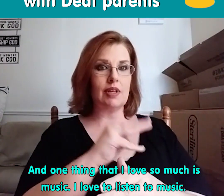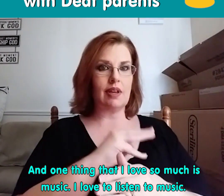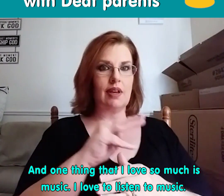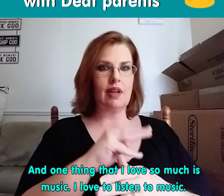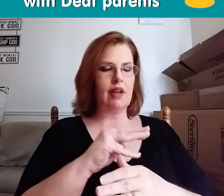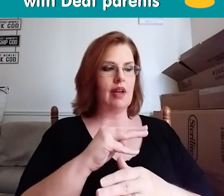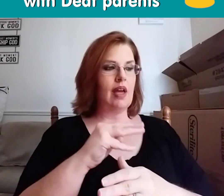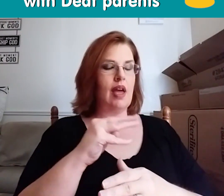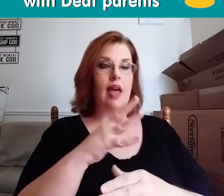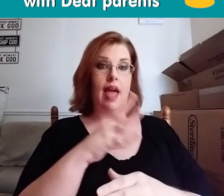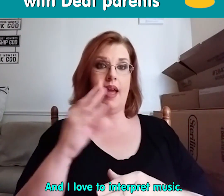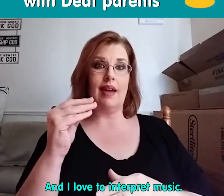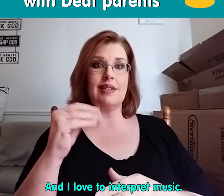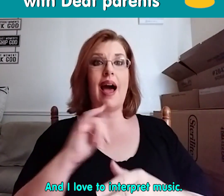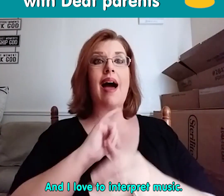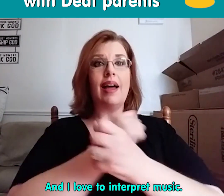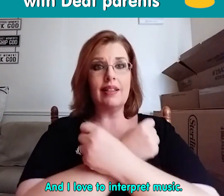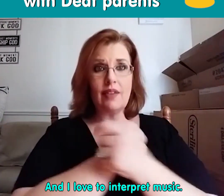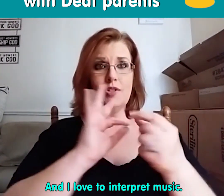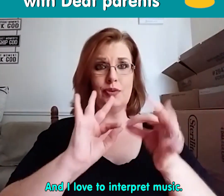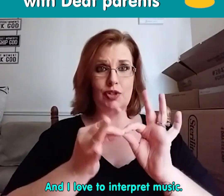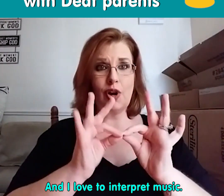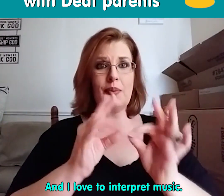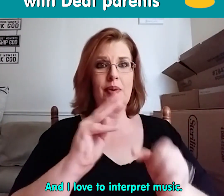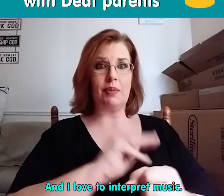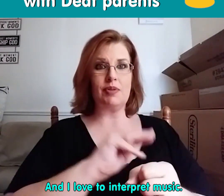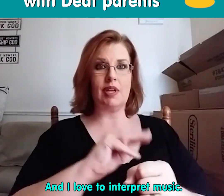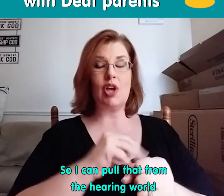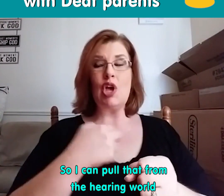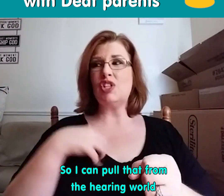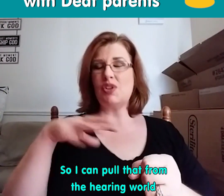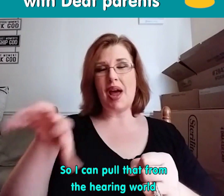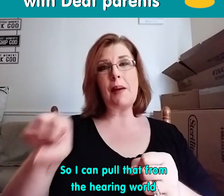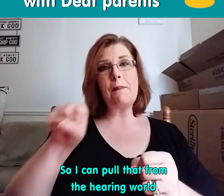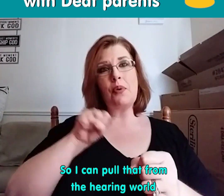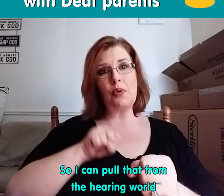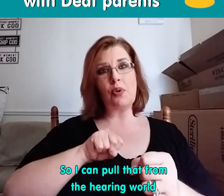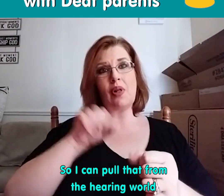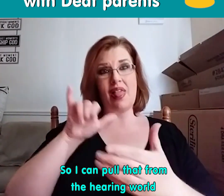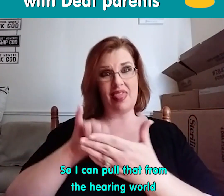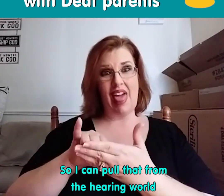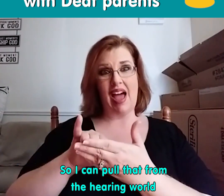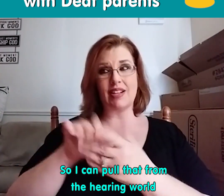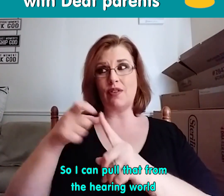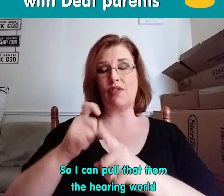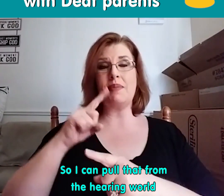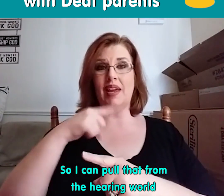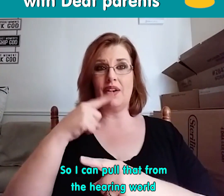So, your loss, not mine. But I never said that out